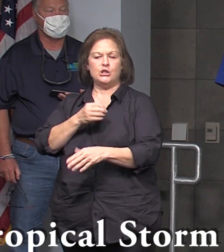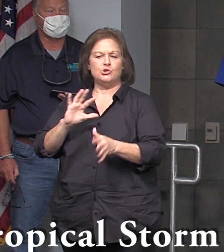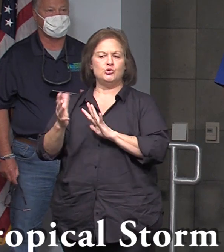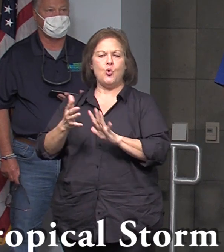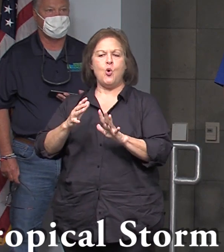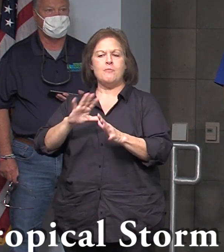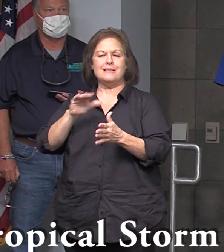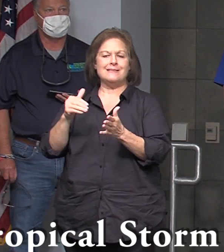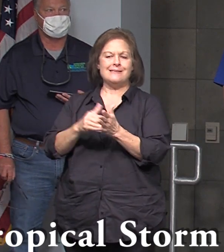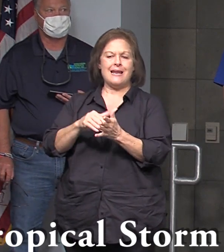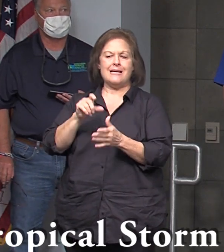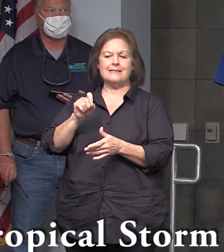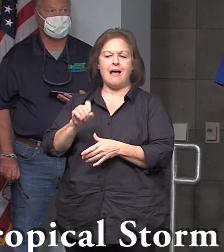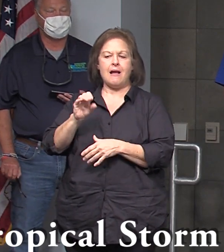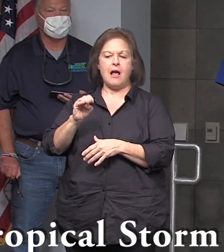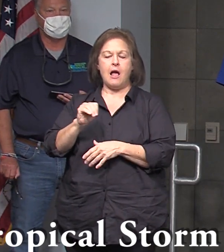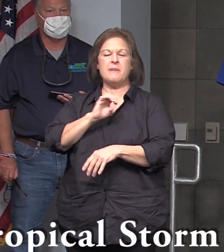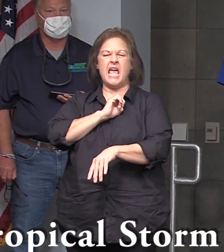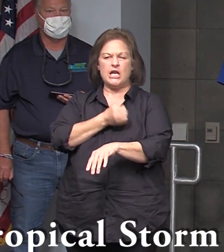energystormcenter.com. I'll repeat it. It's